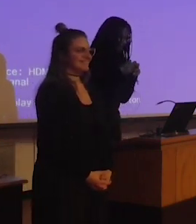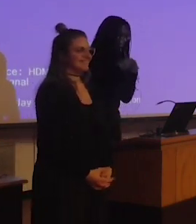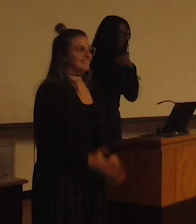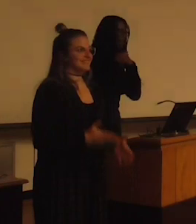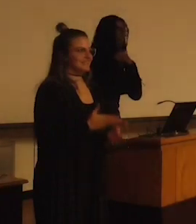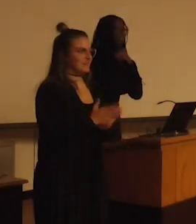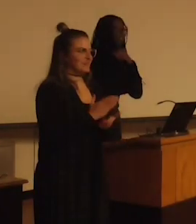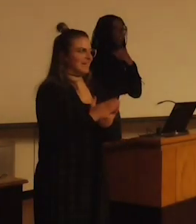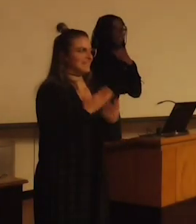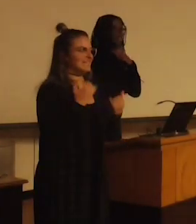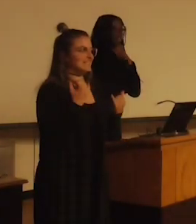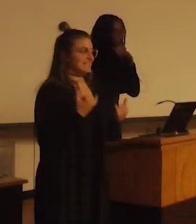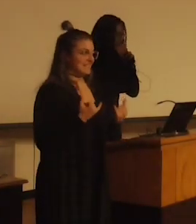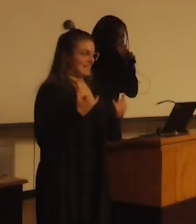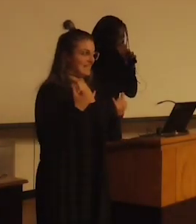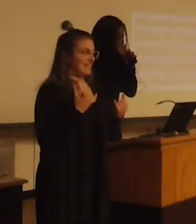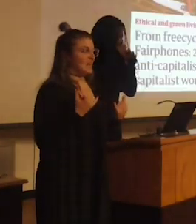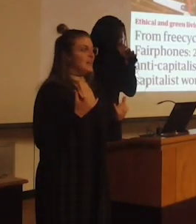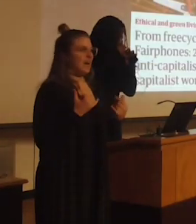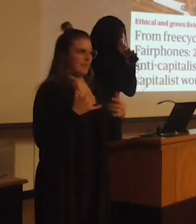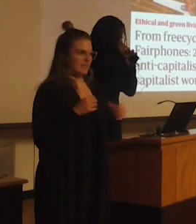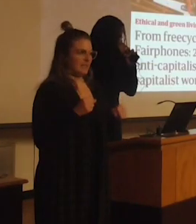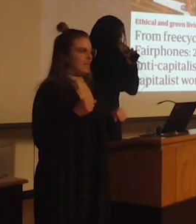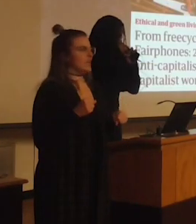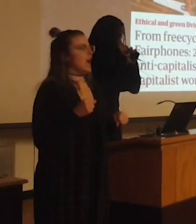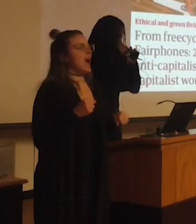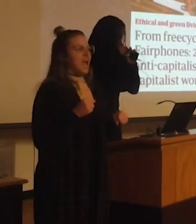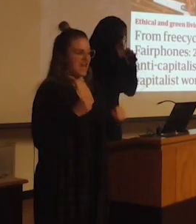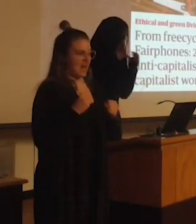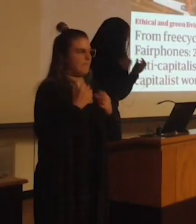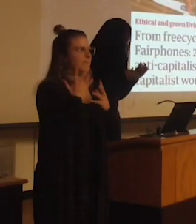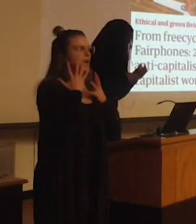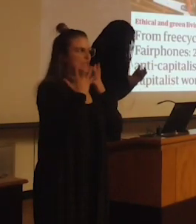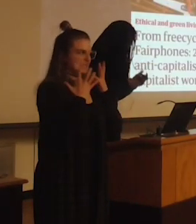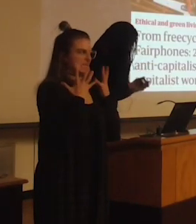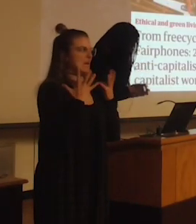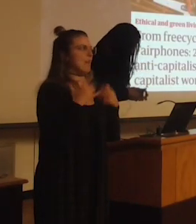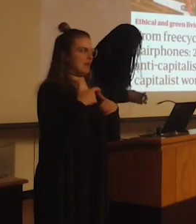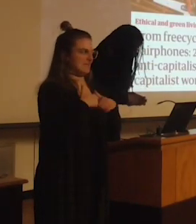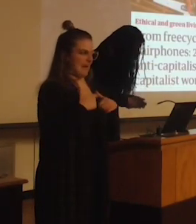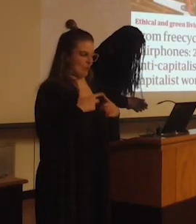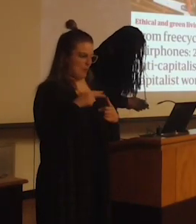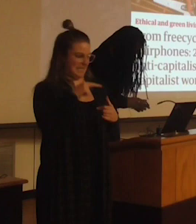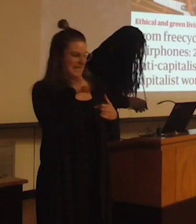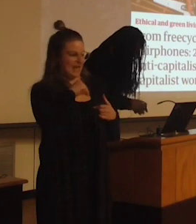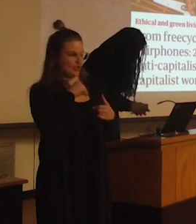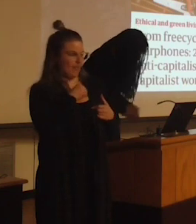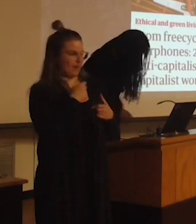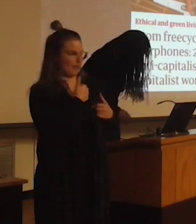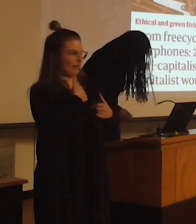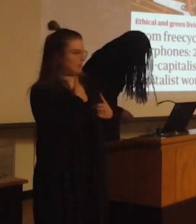Clarabelle. This thing doesn't shut up. All right, now I'm going to spend an embarrassing amount of time attaching the microphone to myself.